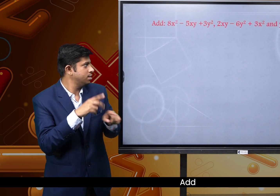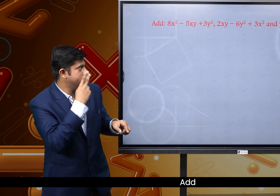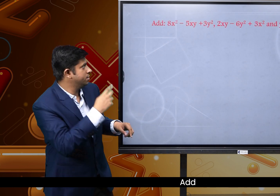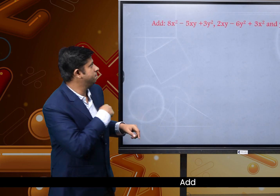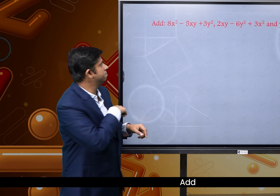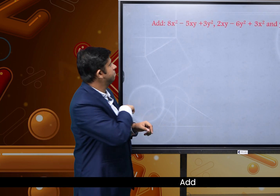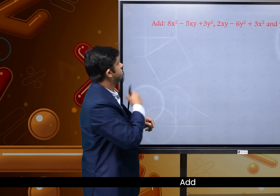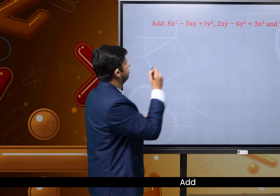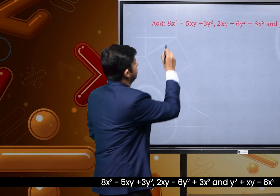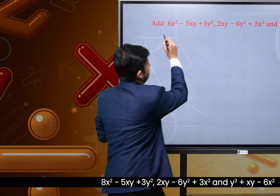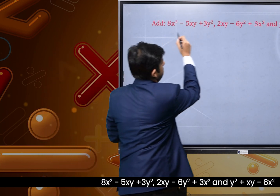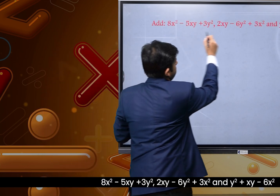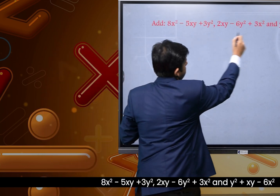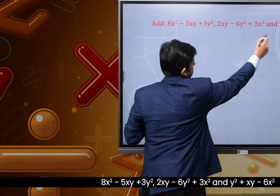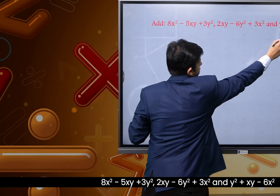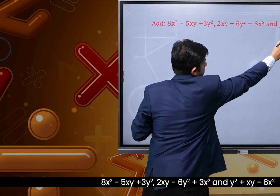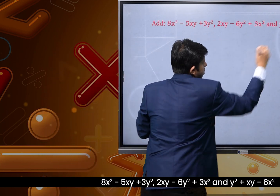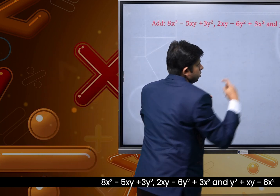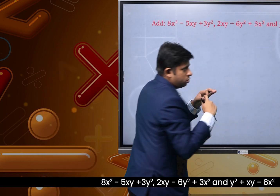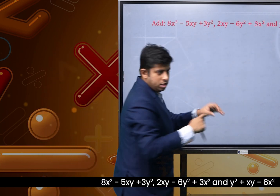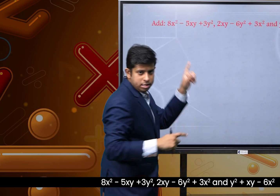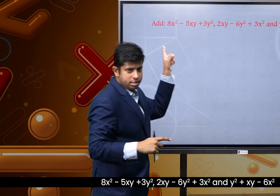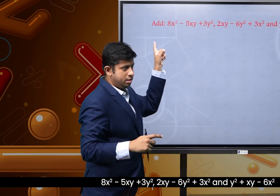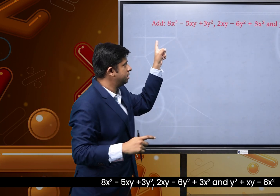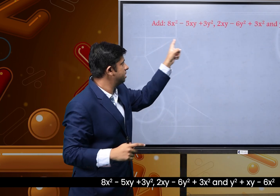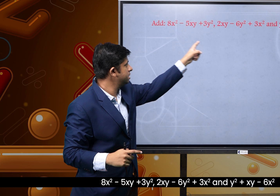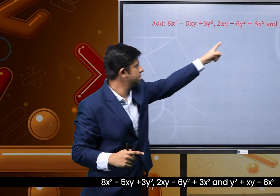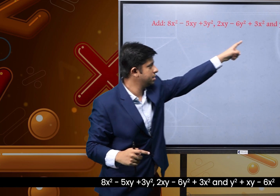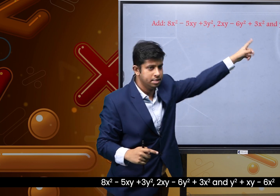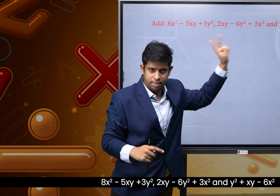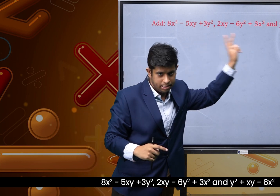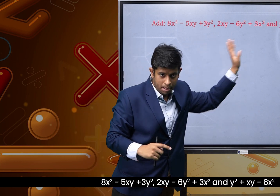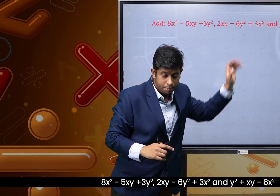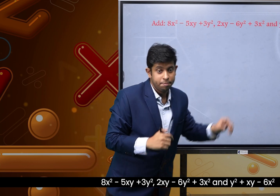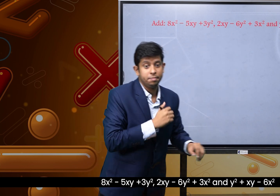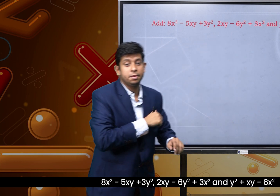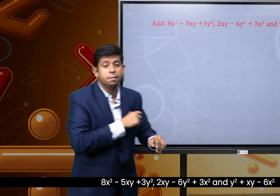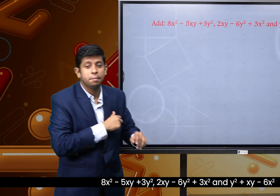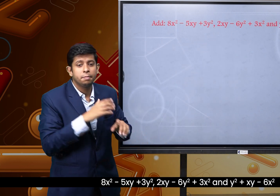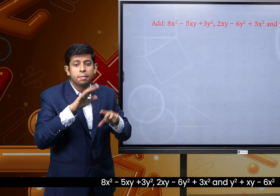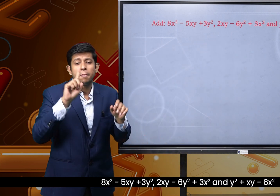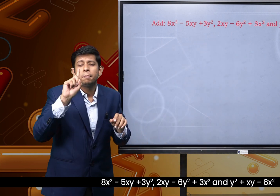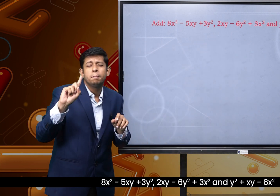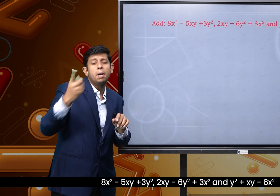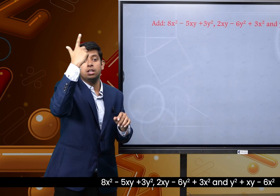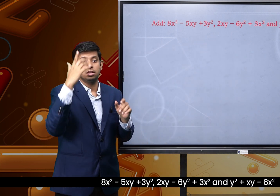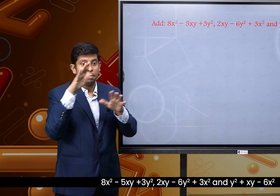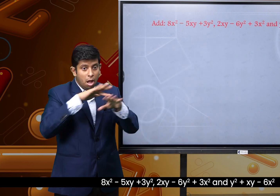Add 8x square minus 5xy plus 3y square, 2xy minus 6y square plus 3x